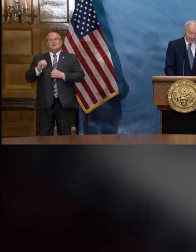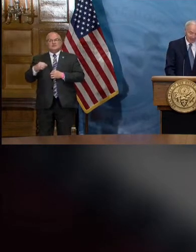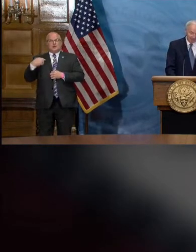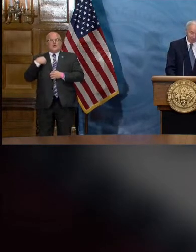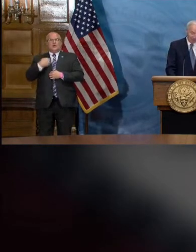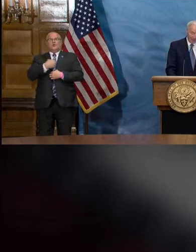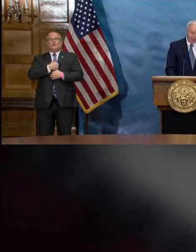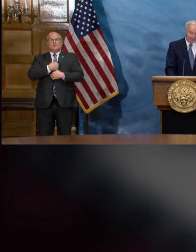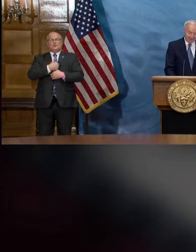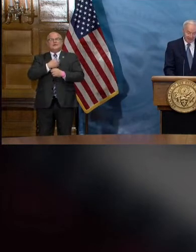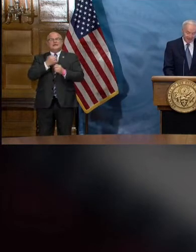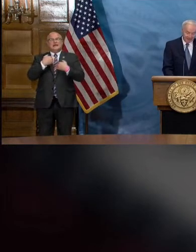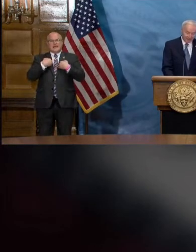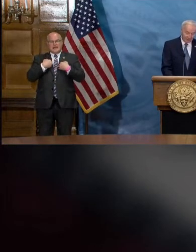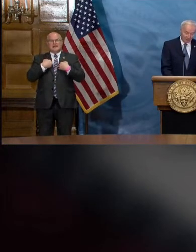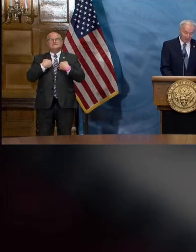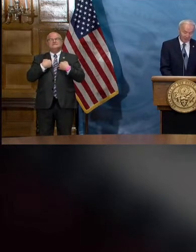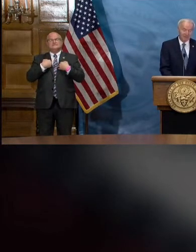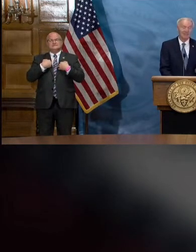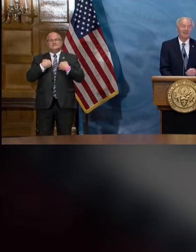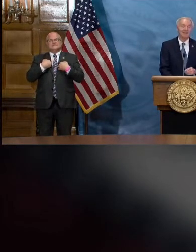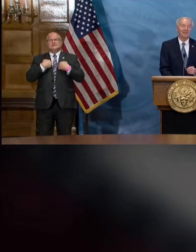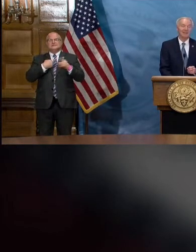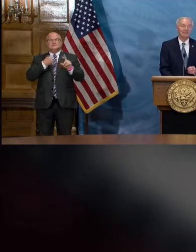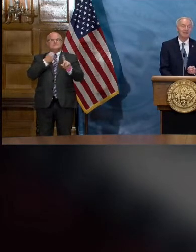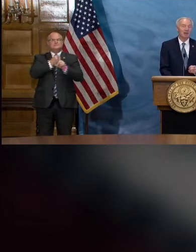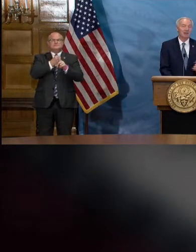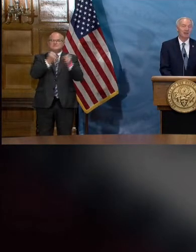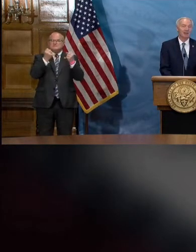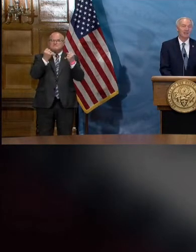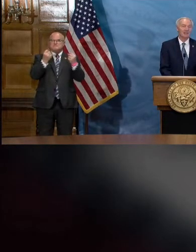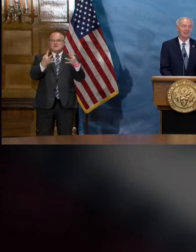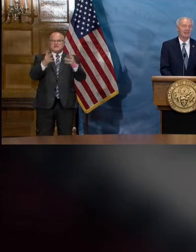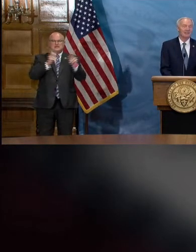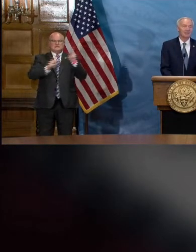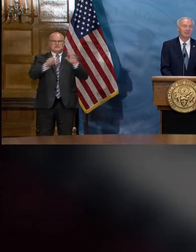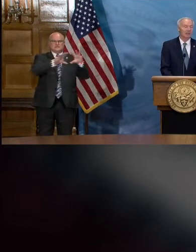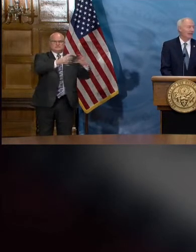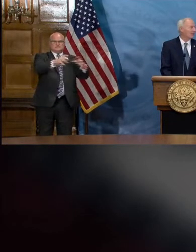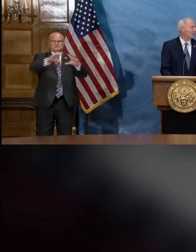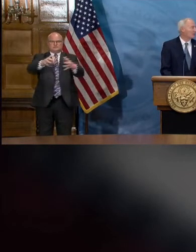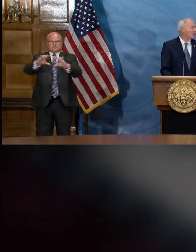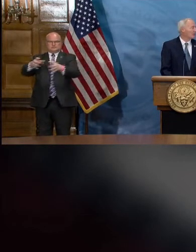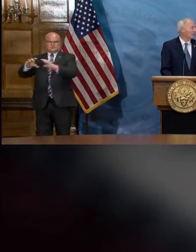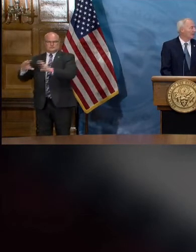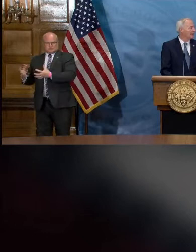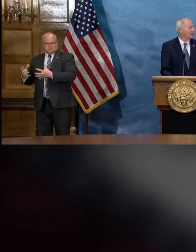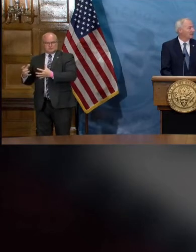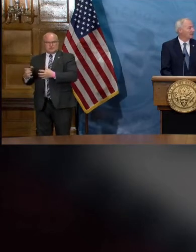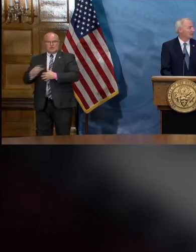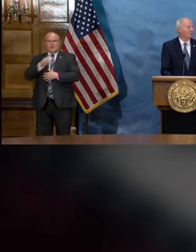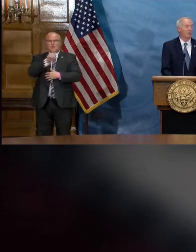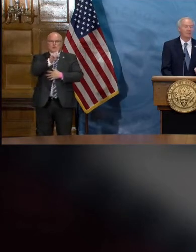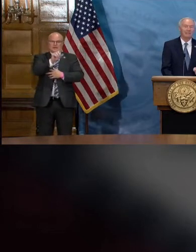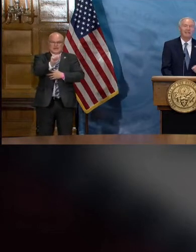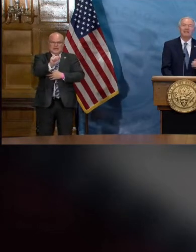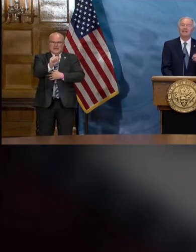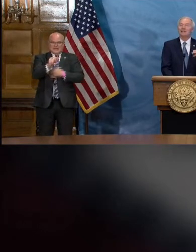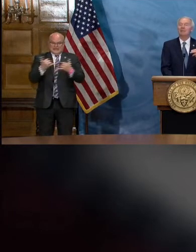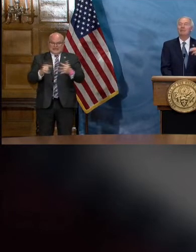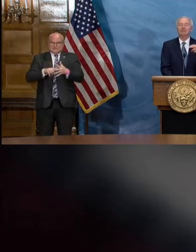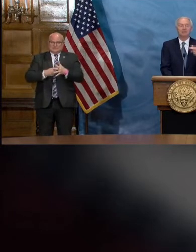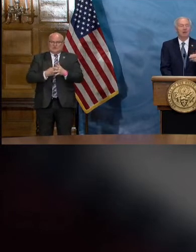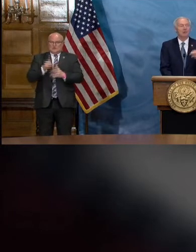made broad swaths and progress in these different categories in 1A and starting with